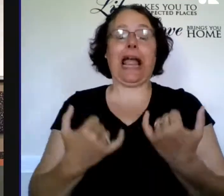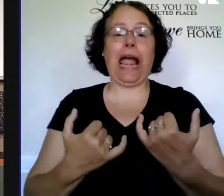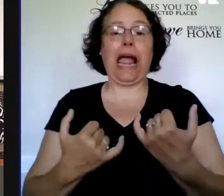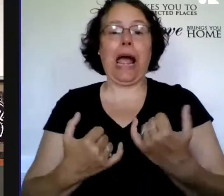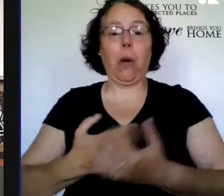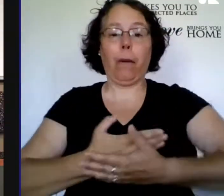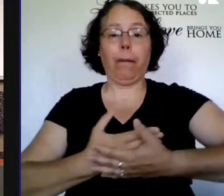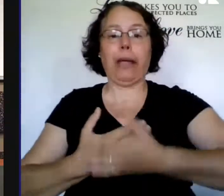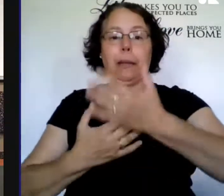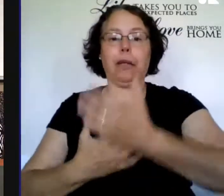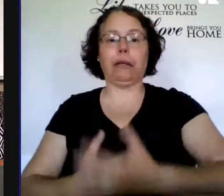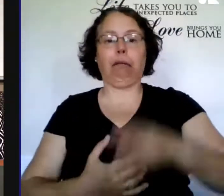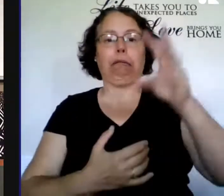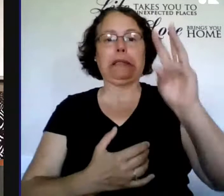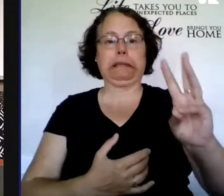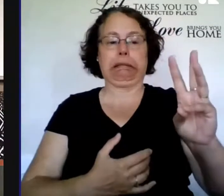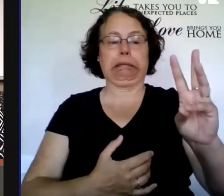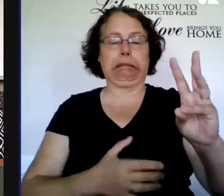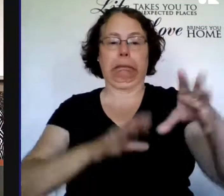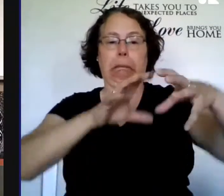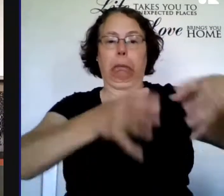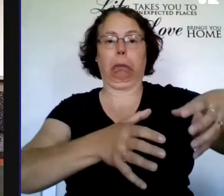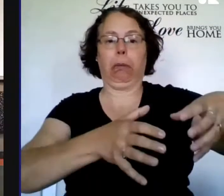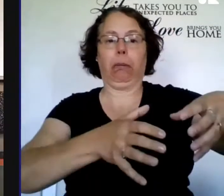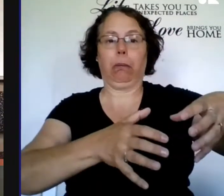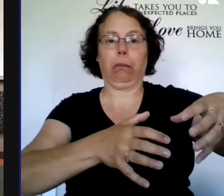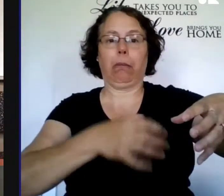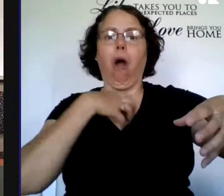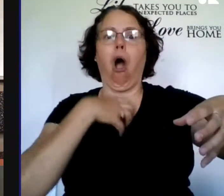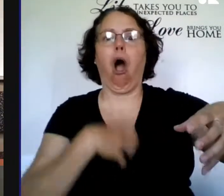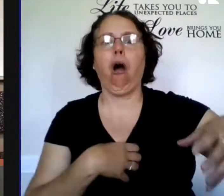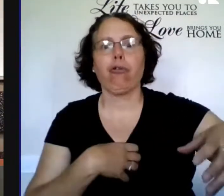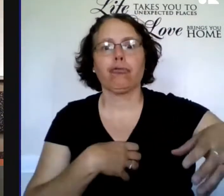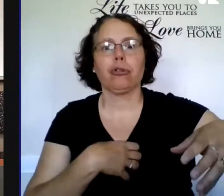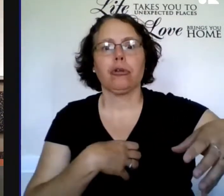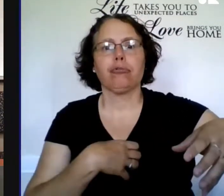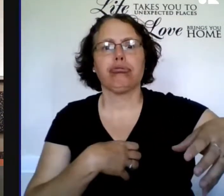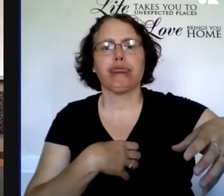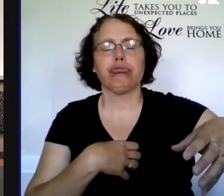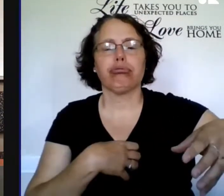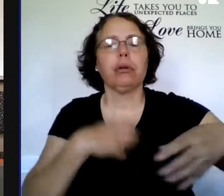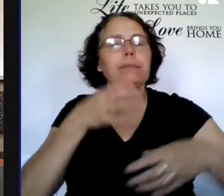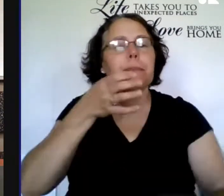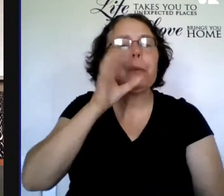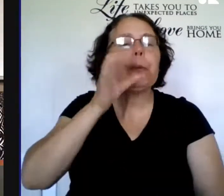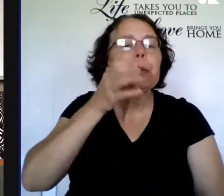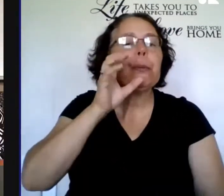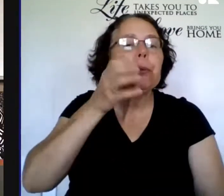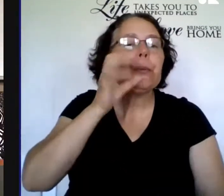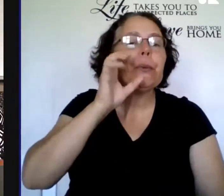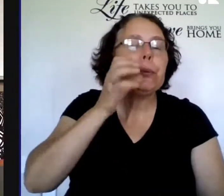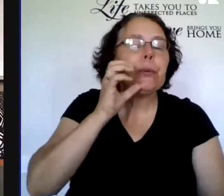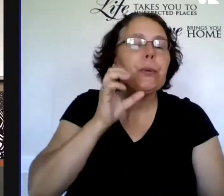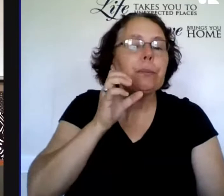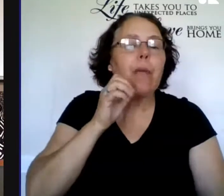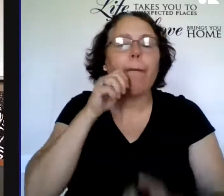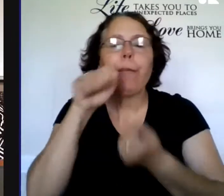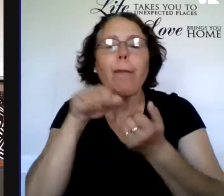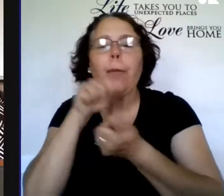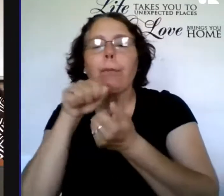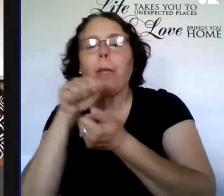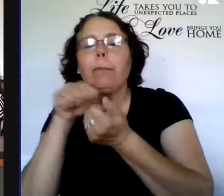6 hungry babies sit and chew.